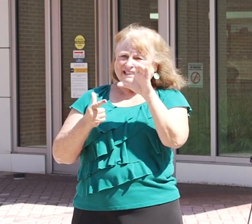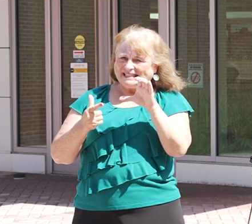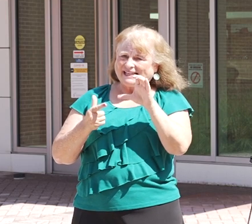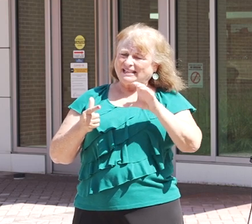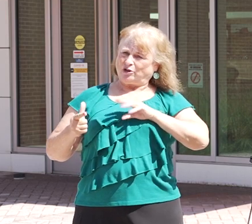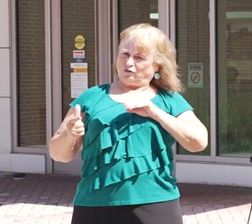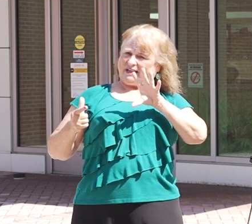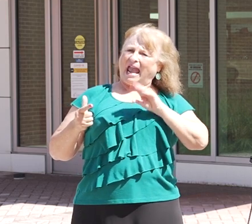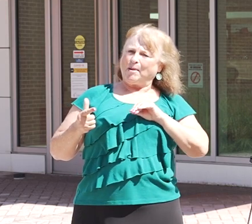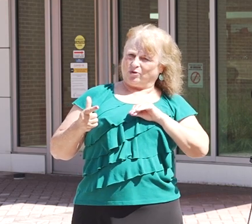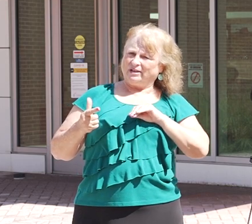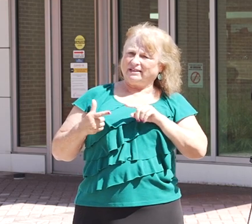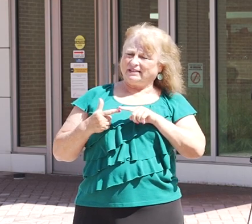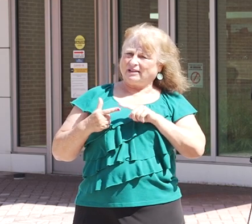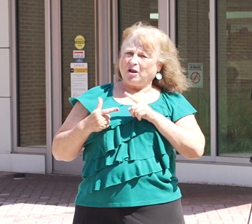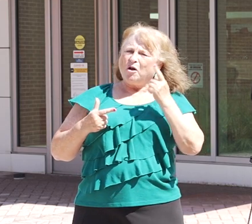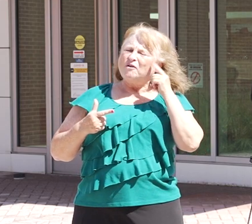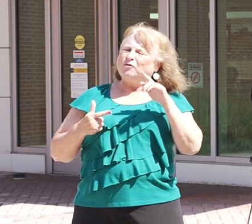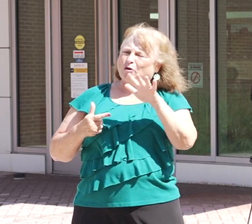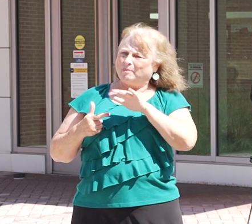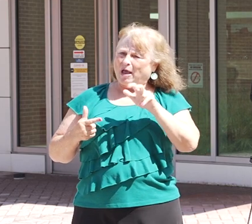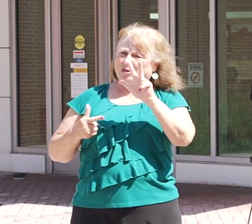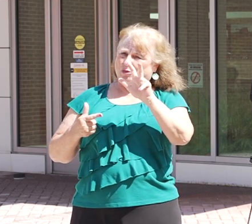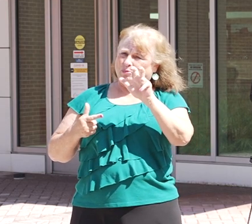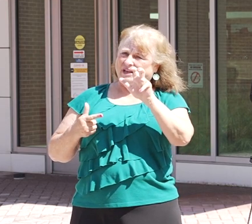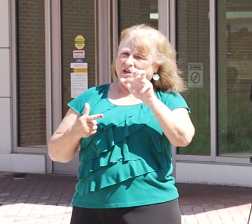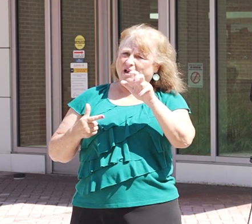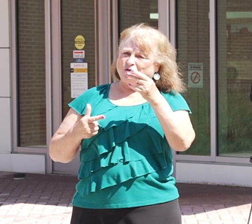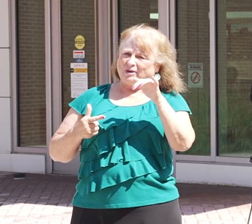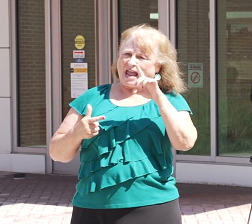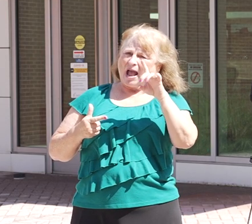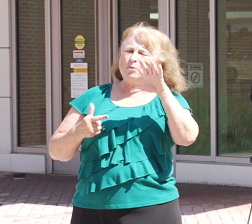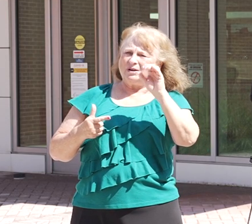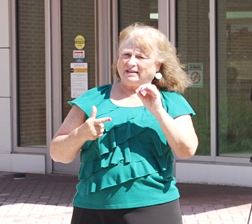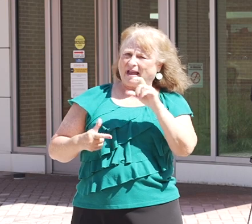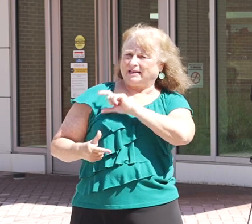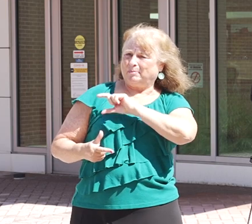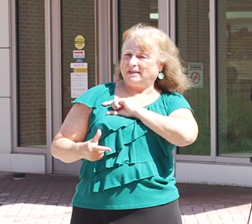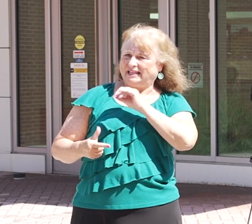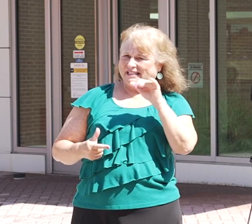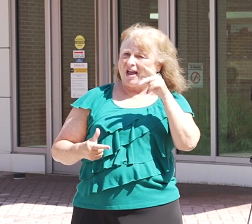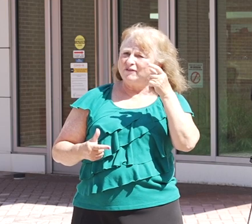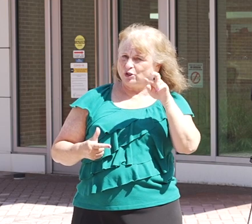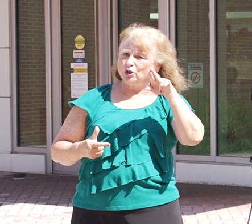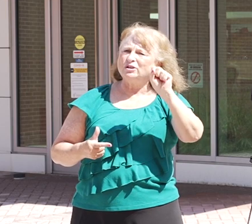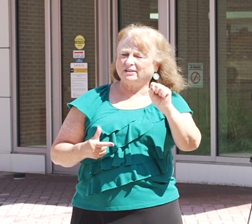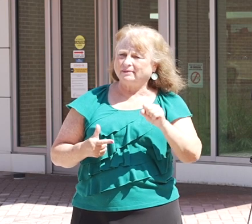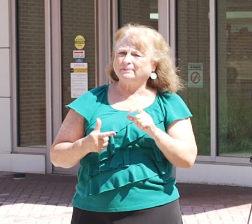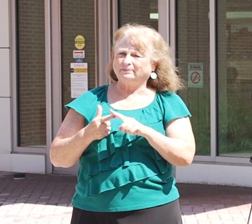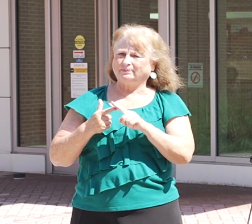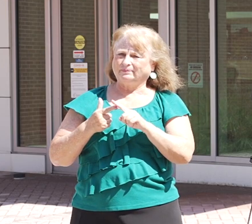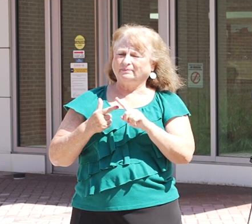600 cameras for approximately 300 Howard County police officers.